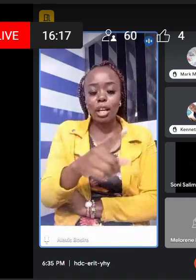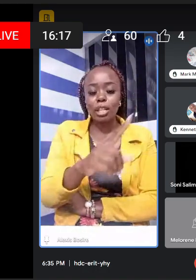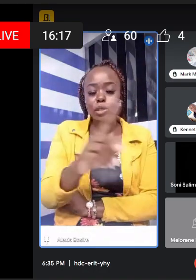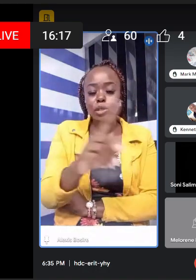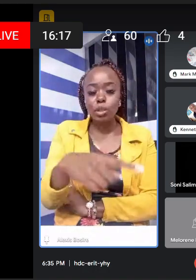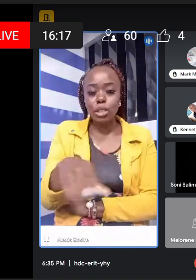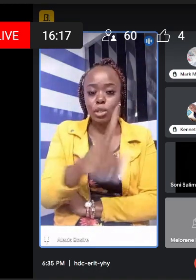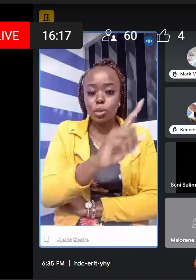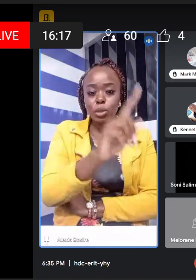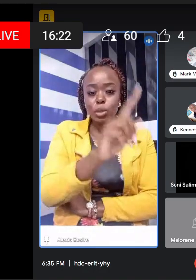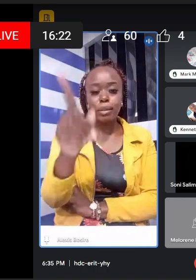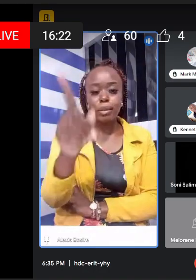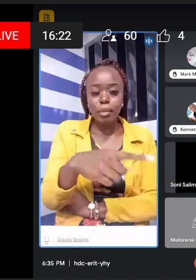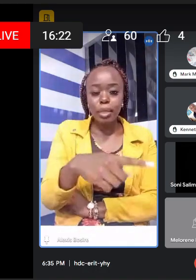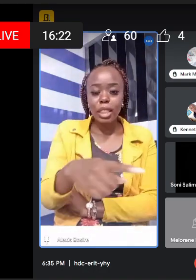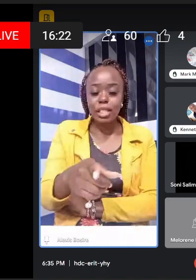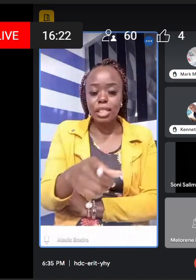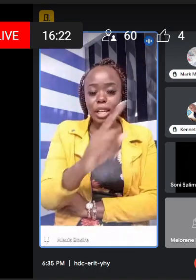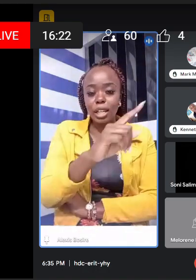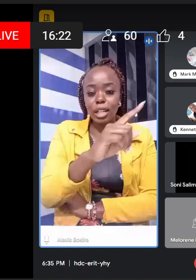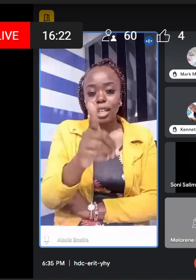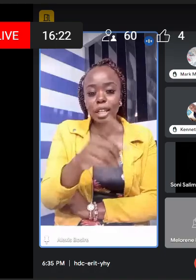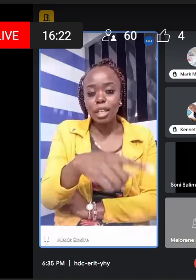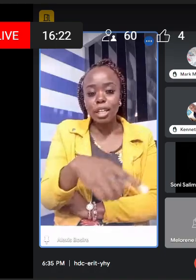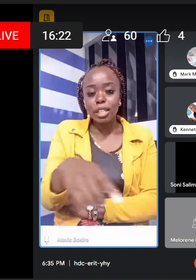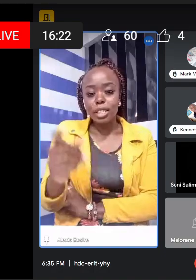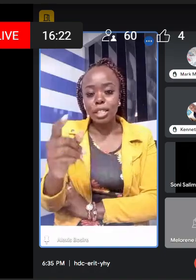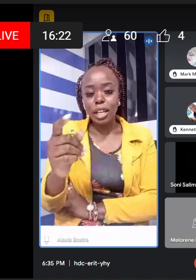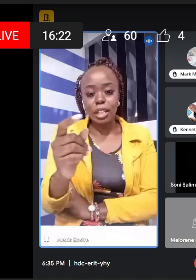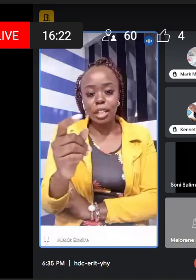just as you were taught in school. Z.